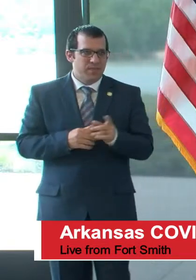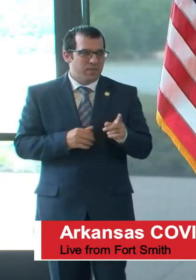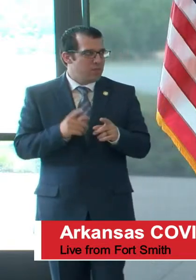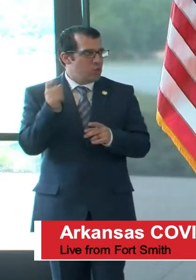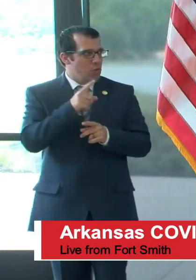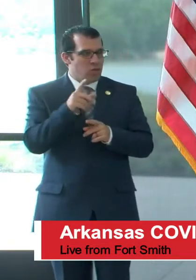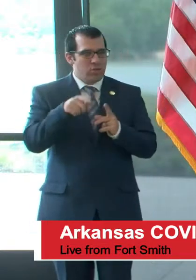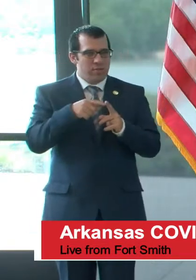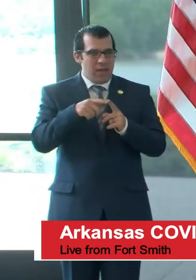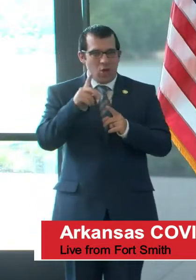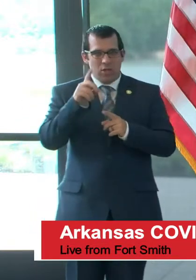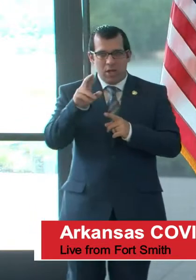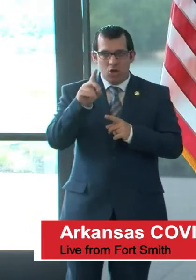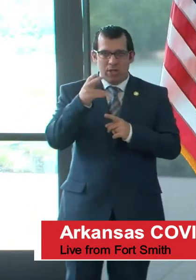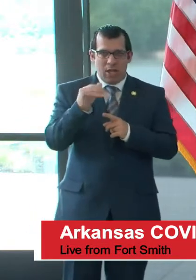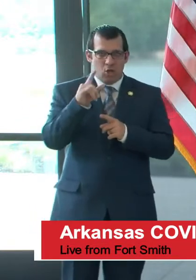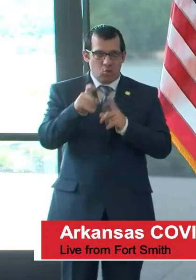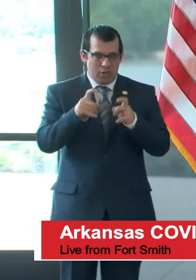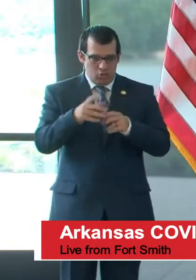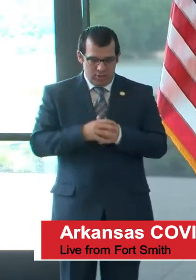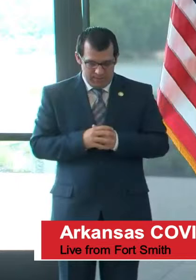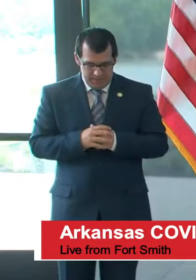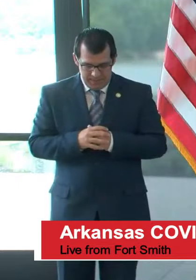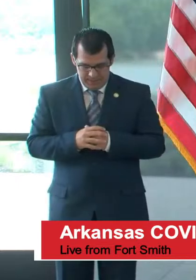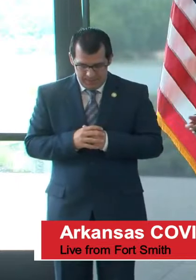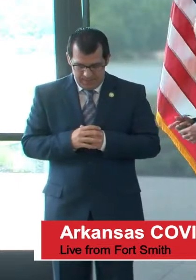Dillahay about testing. Dr. Dillahay.